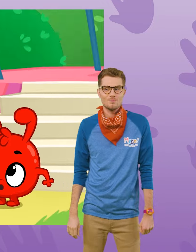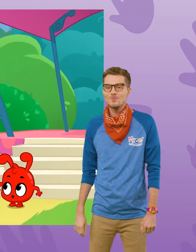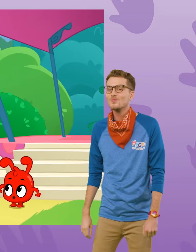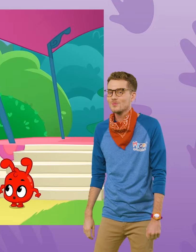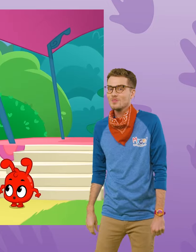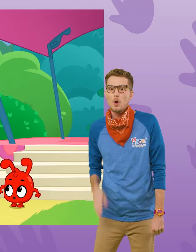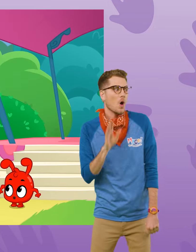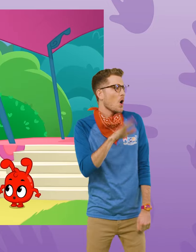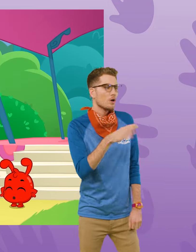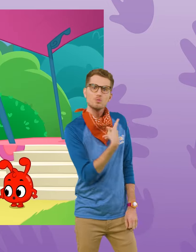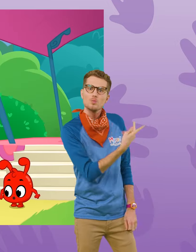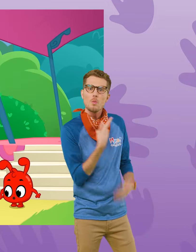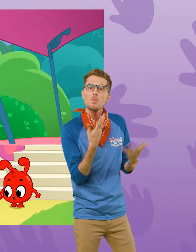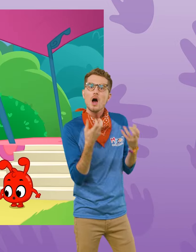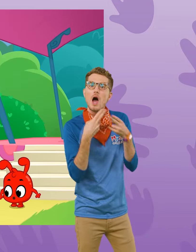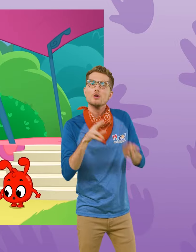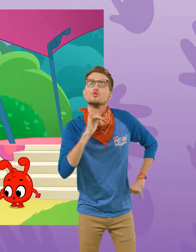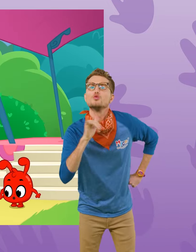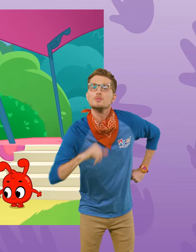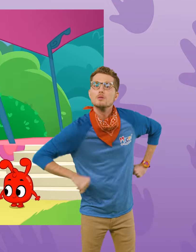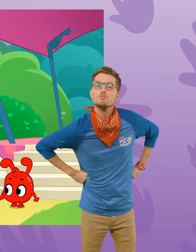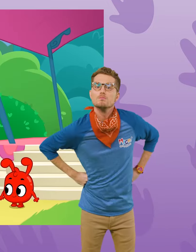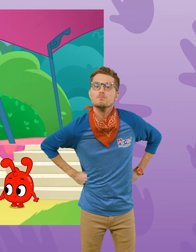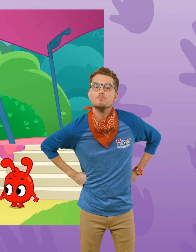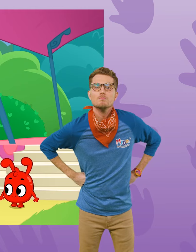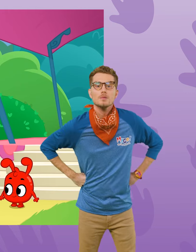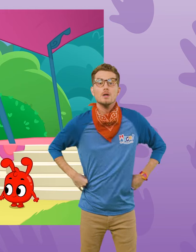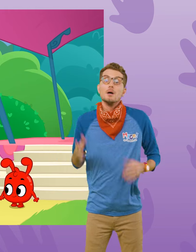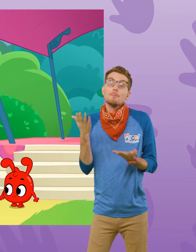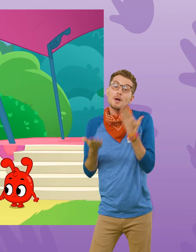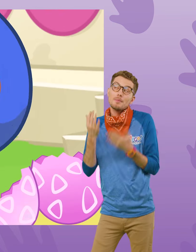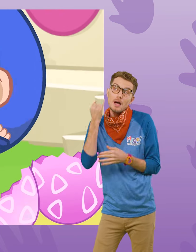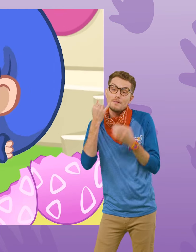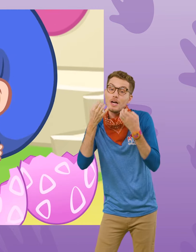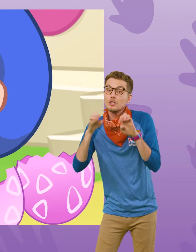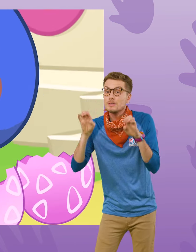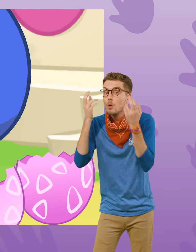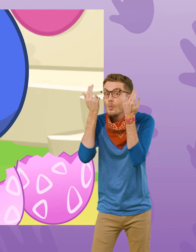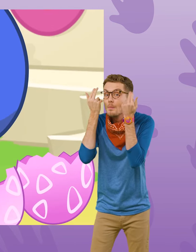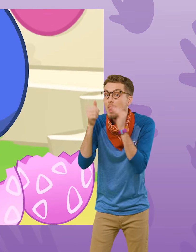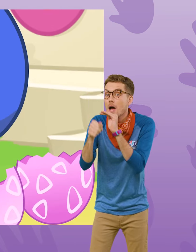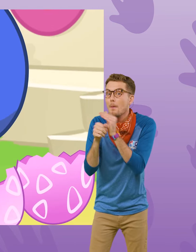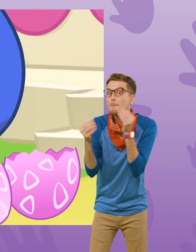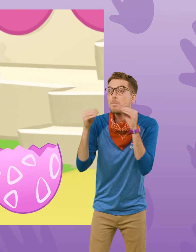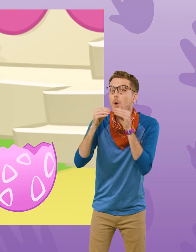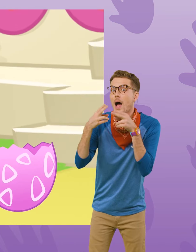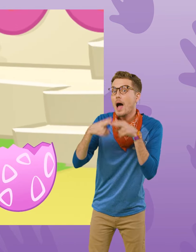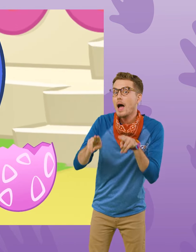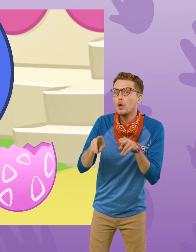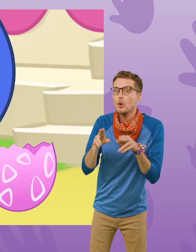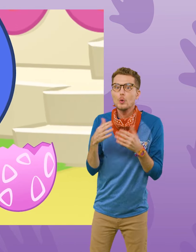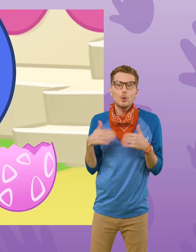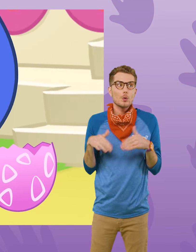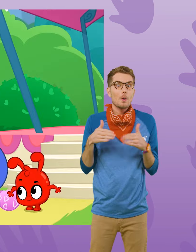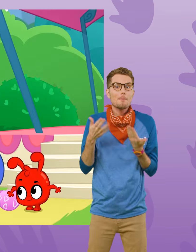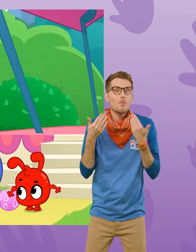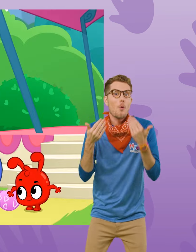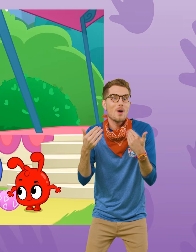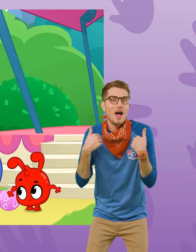We would like an egg, too. Maybe the Easter Bunny hid more eggs.